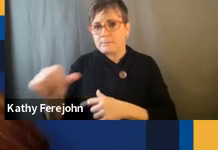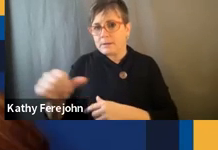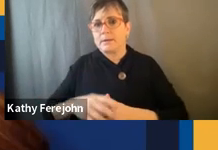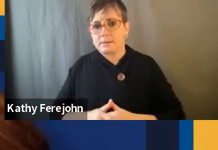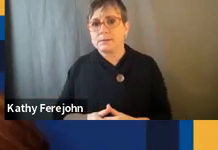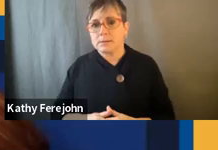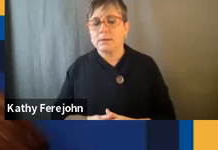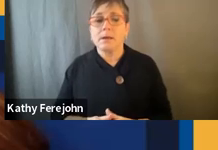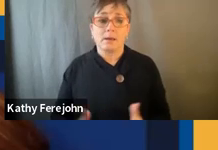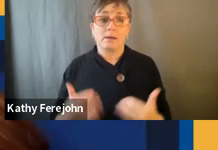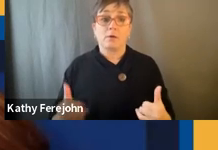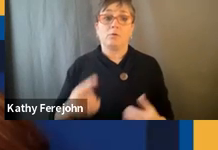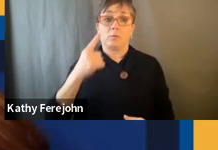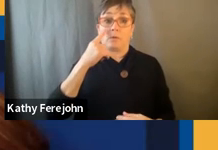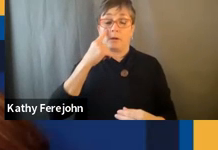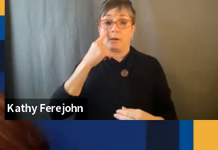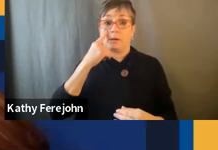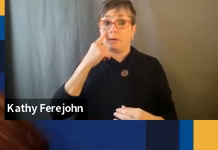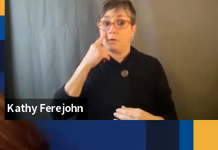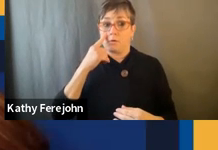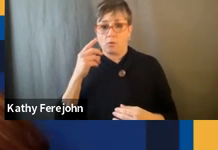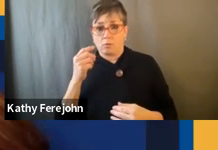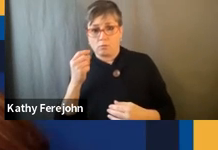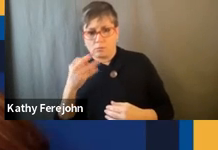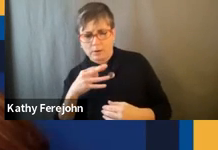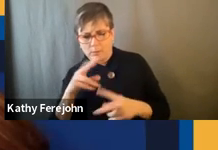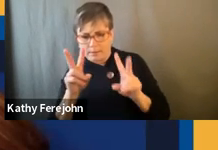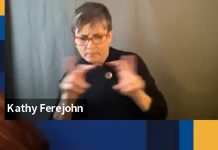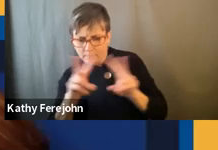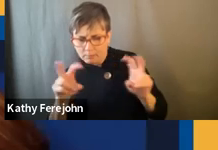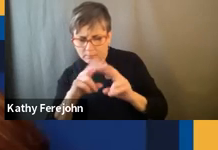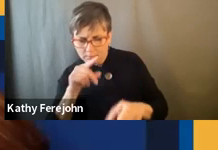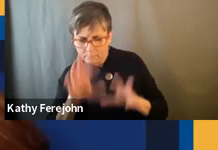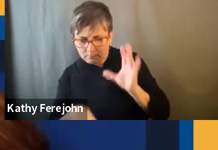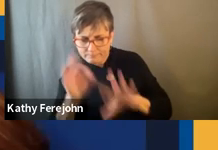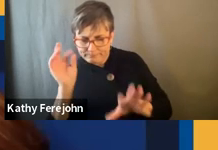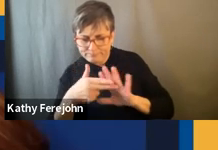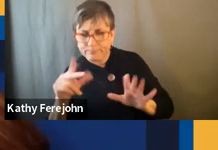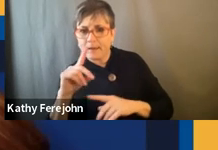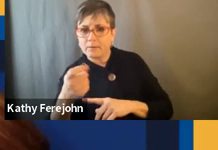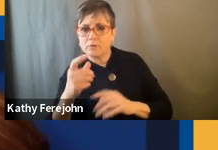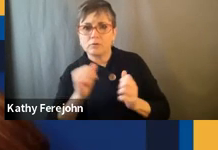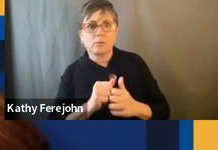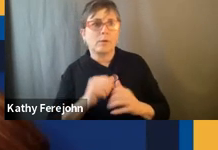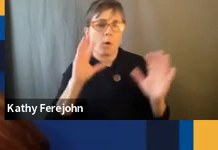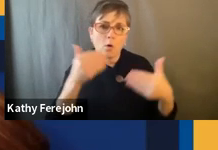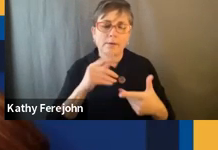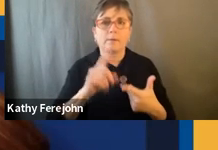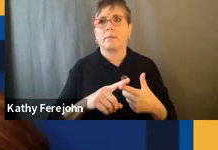early on whether or not, you know, the diagnosis of autism or ADHD or severe learning